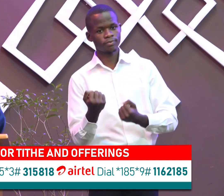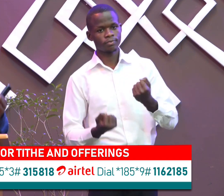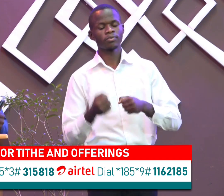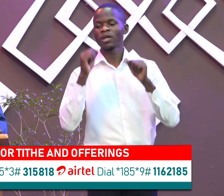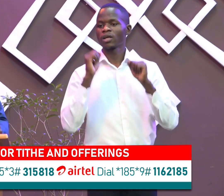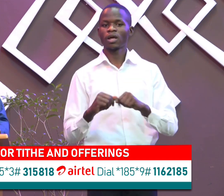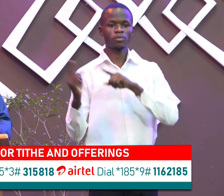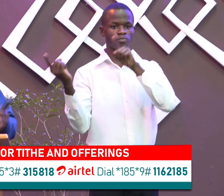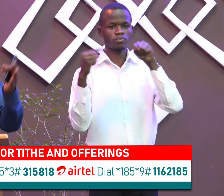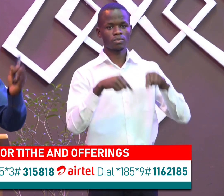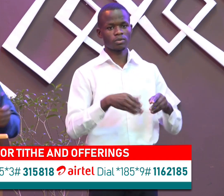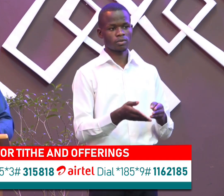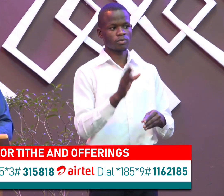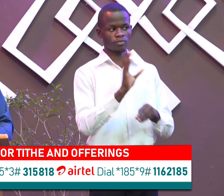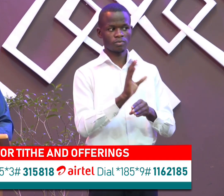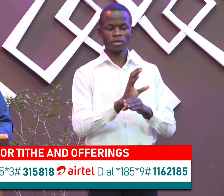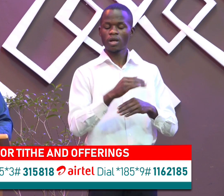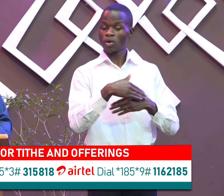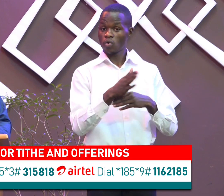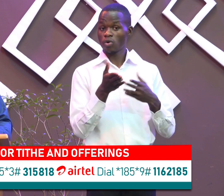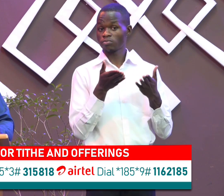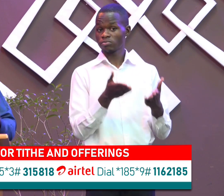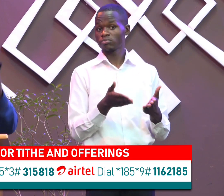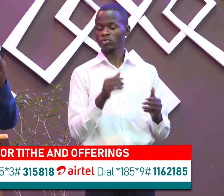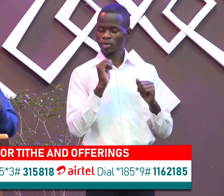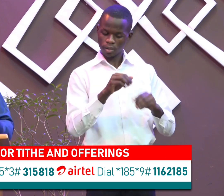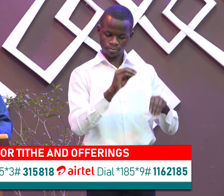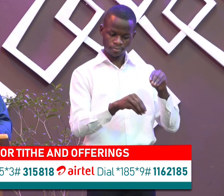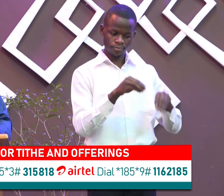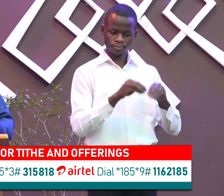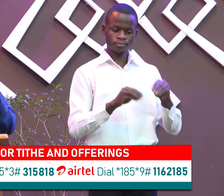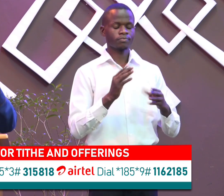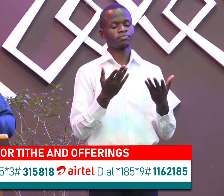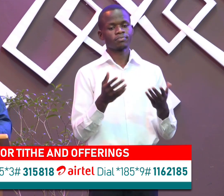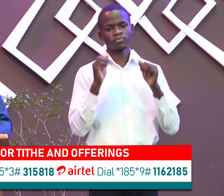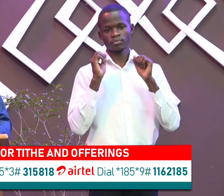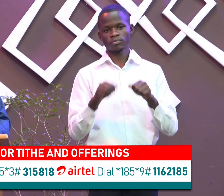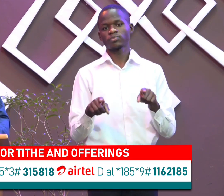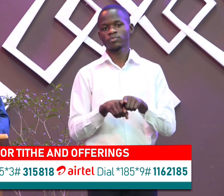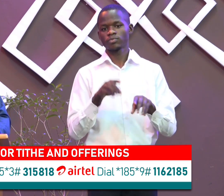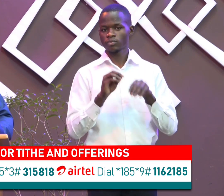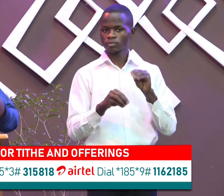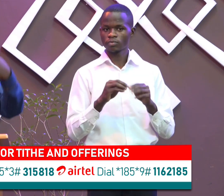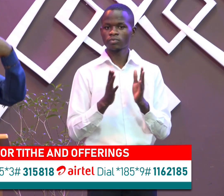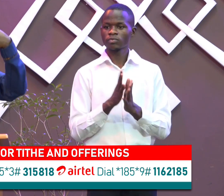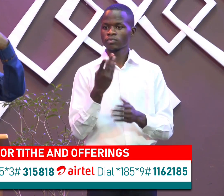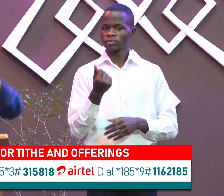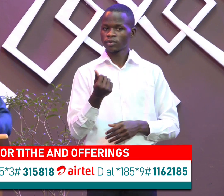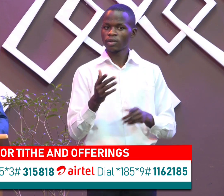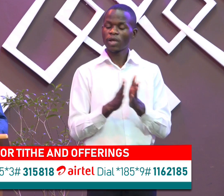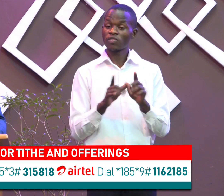nga musobola okutambula. Church offices are open. Musobola okuleta obweyamo bwammwe ebiweebwayo kyokka ate